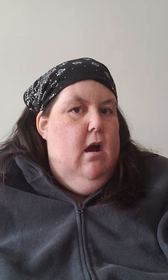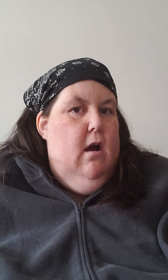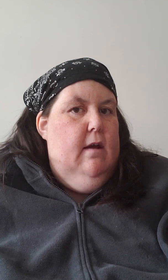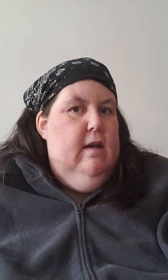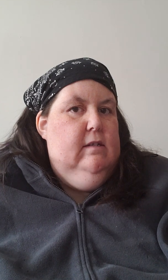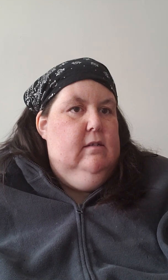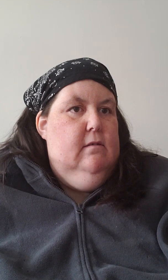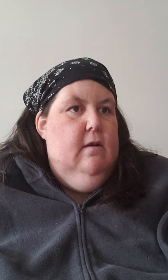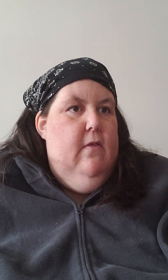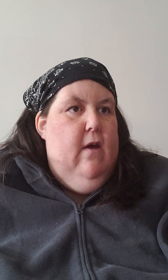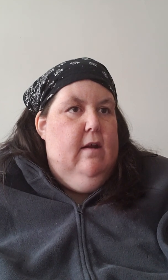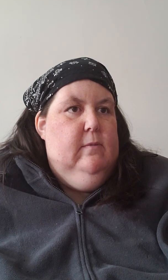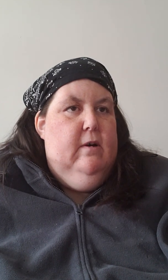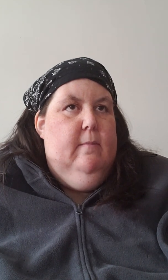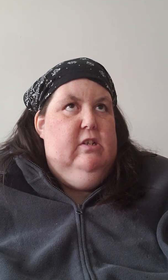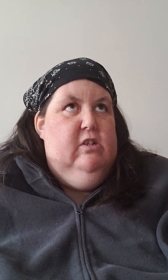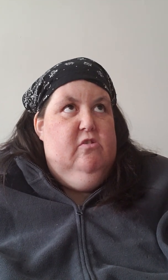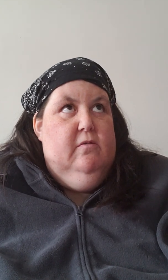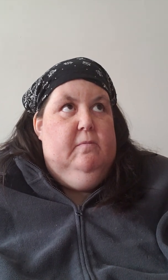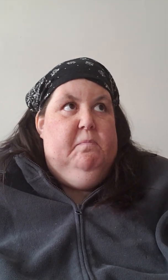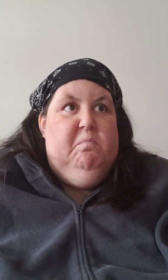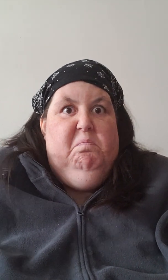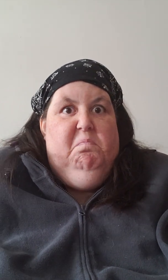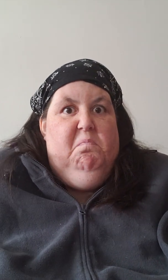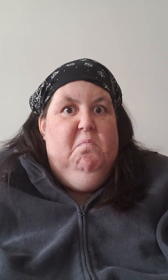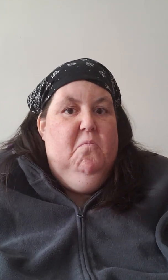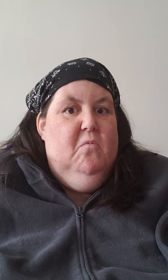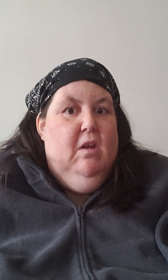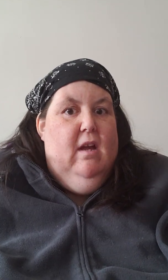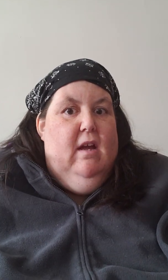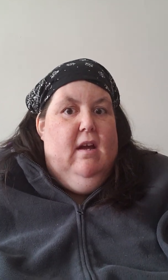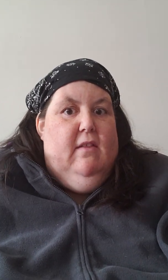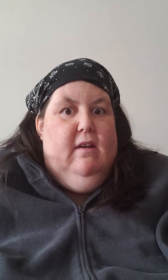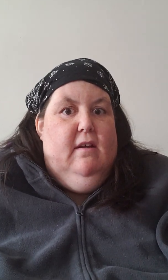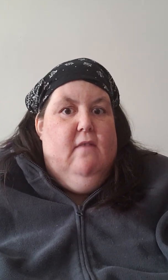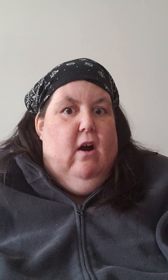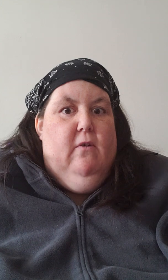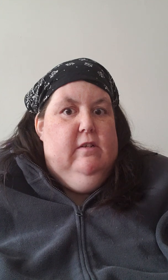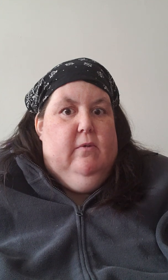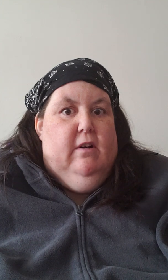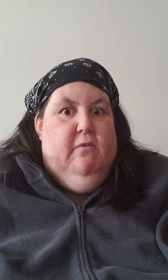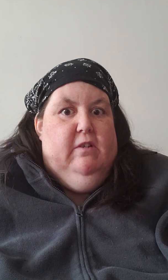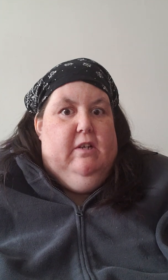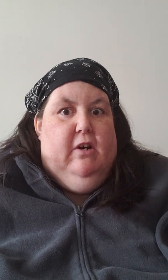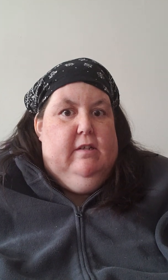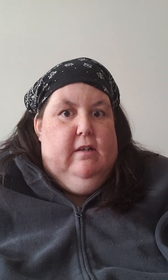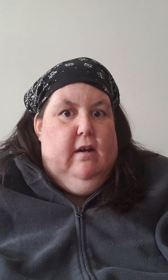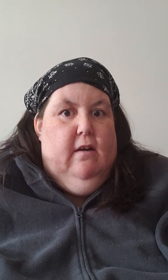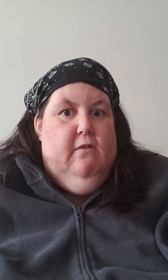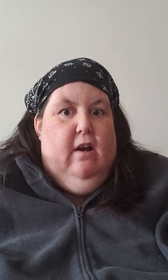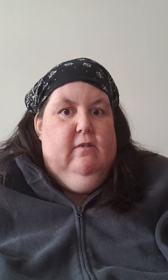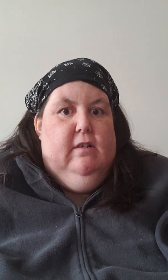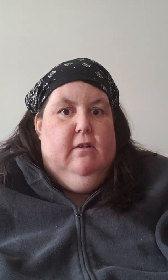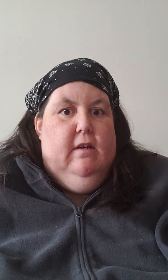I guess that is pretty much, I think I've always was interested. I was a little